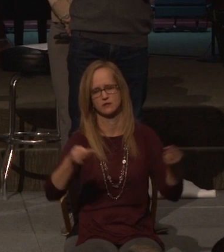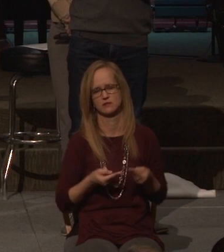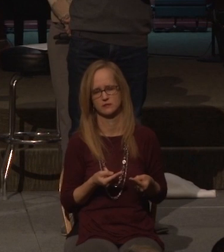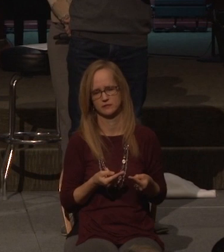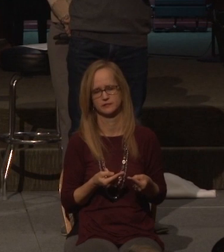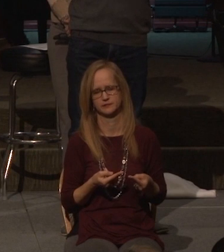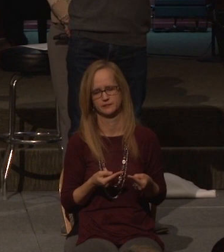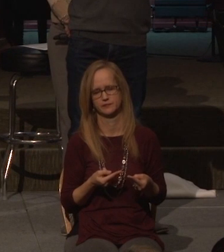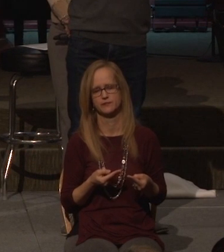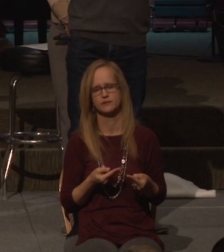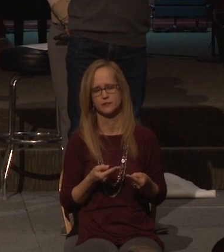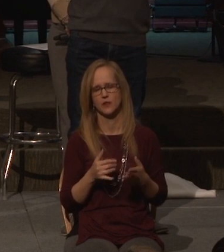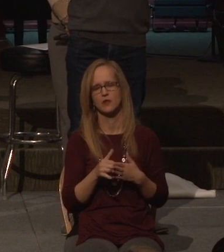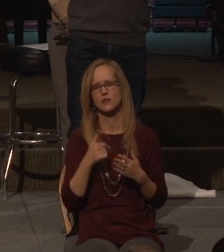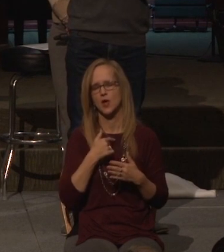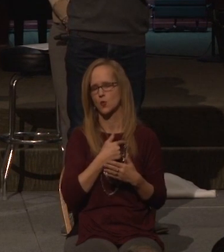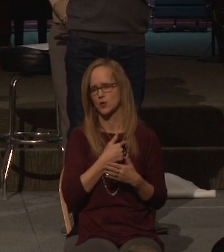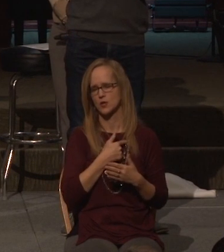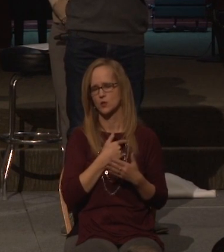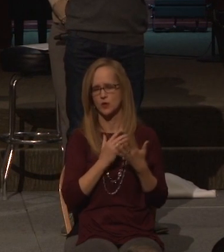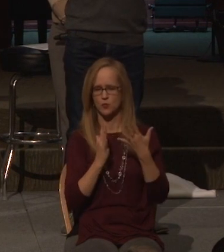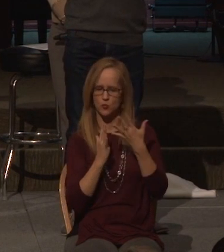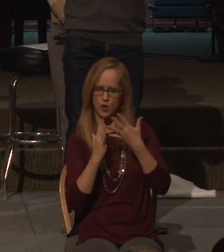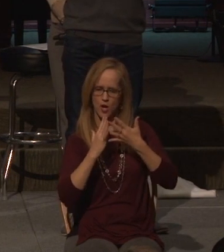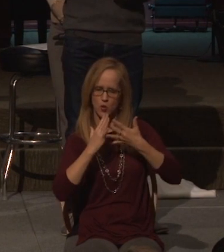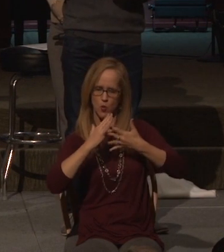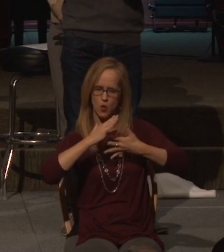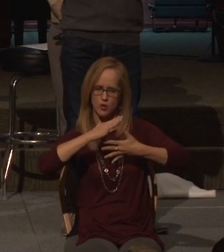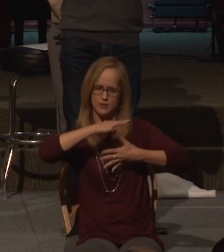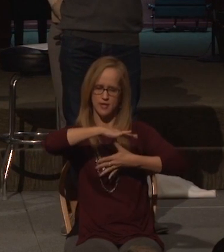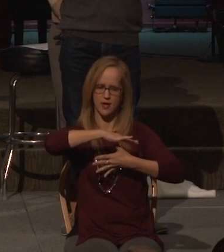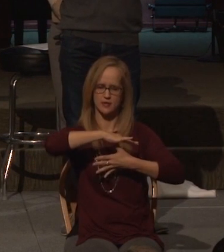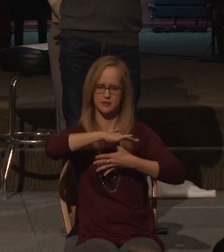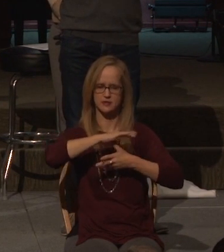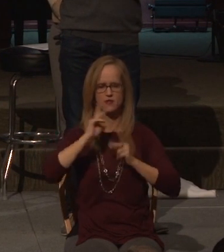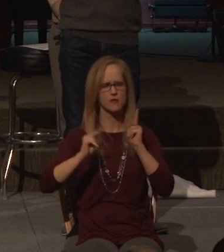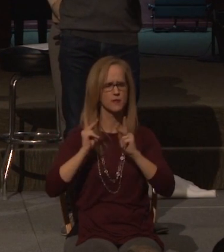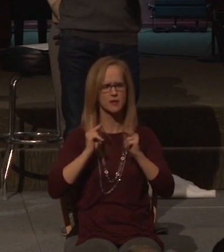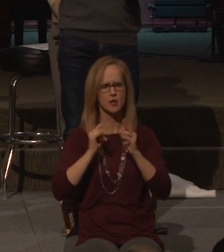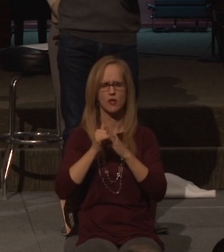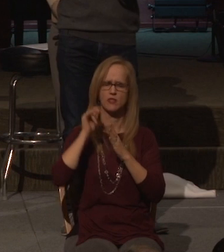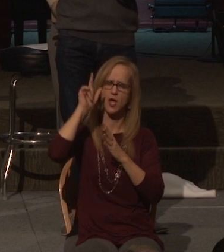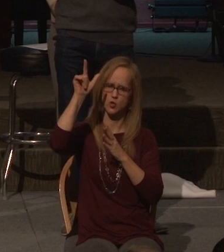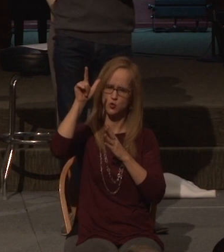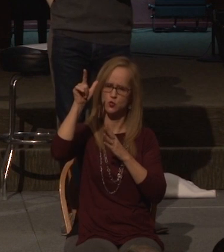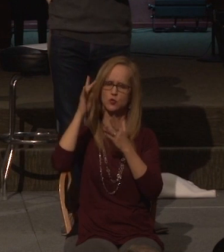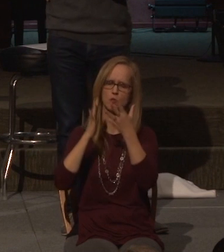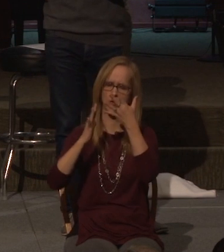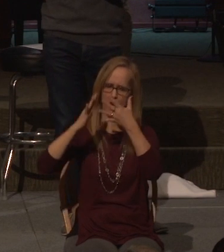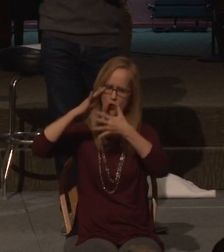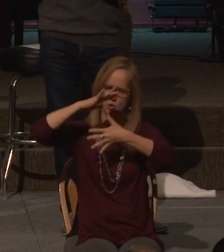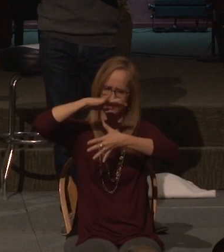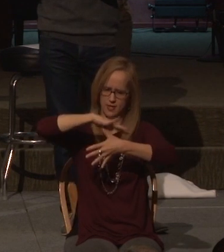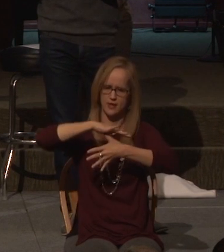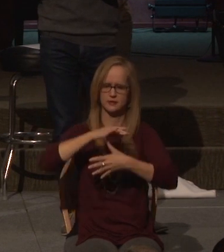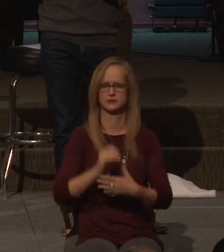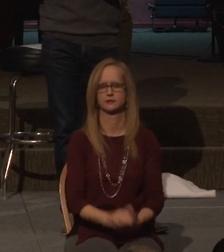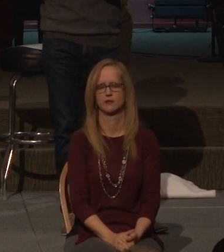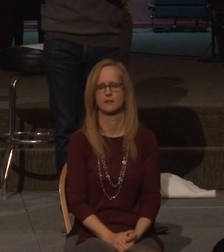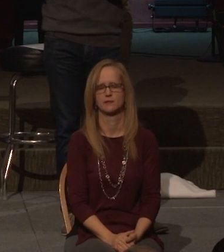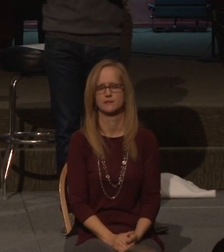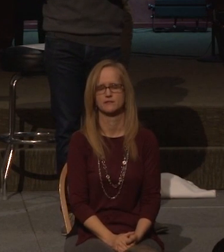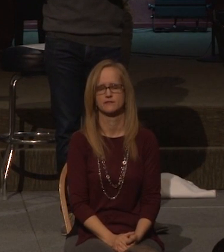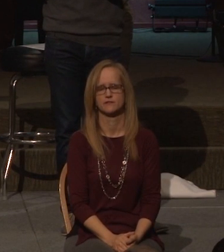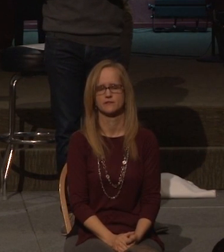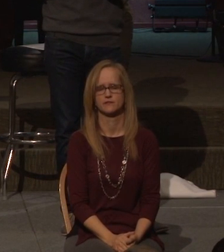invitation. That we would prioritize the people that you prioritized, Father.